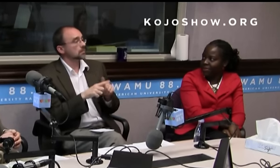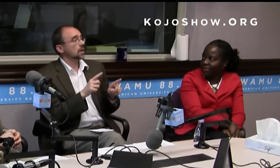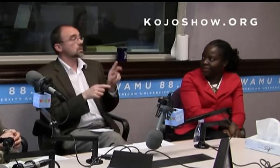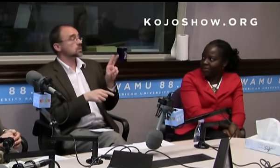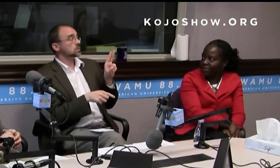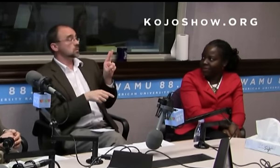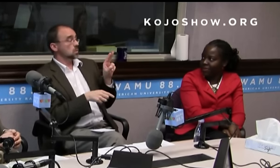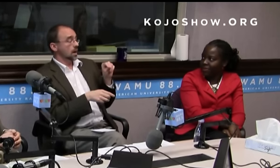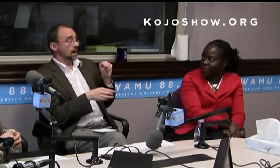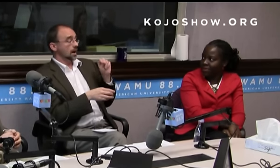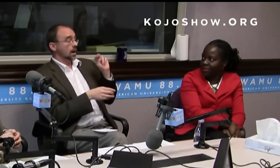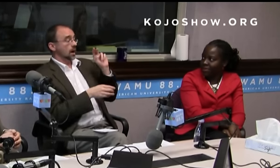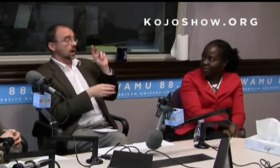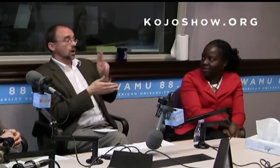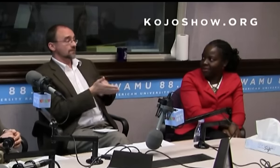promoted through education.